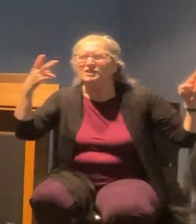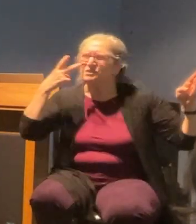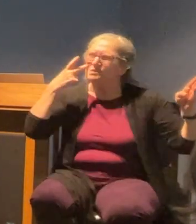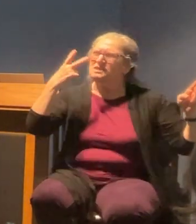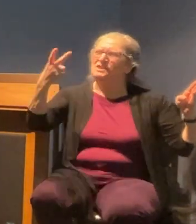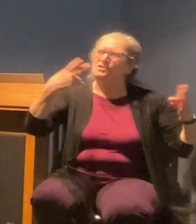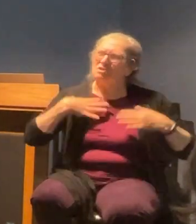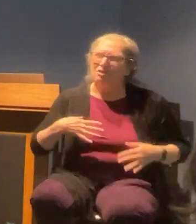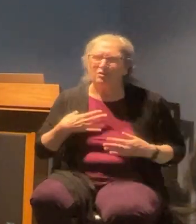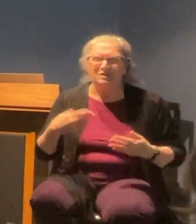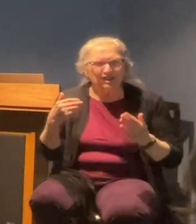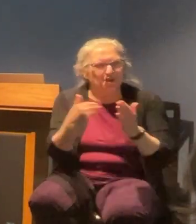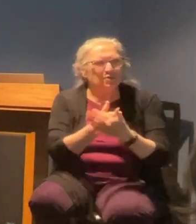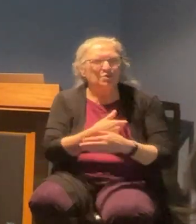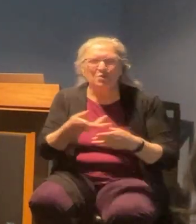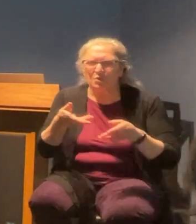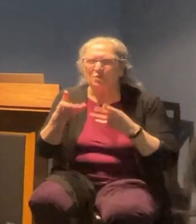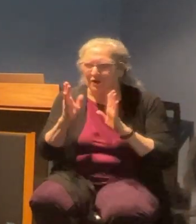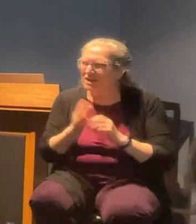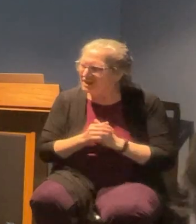Yeah, absolutely.